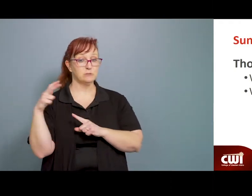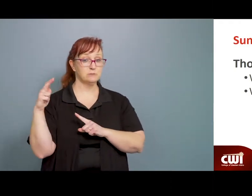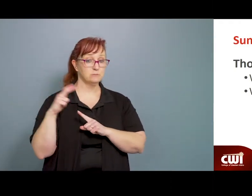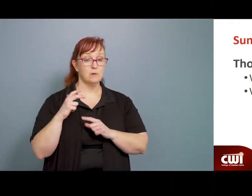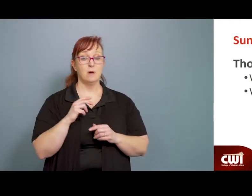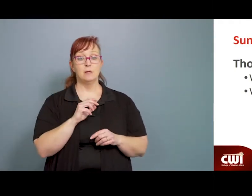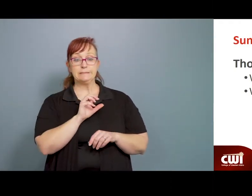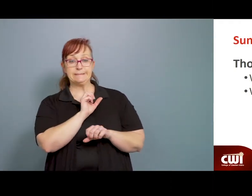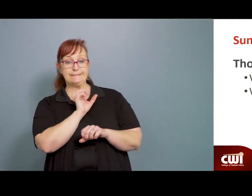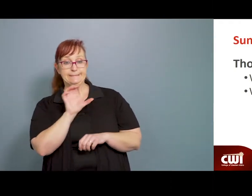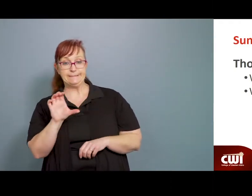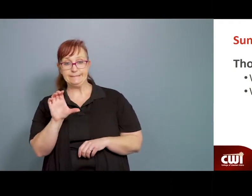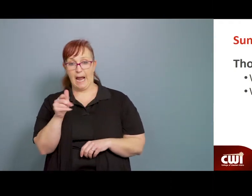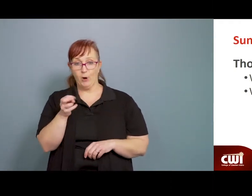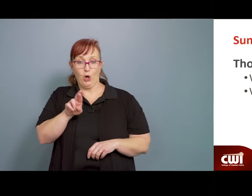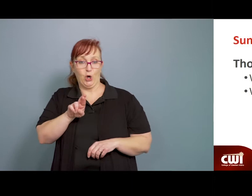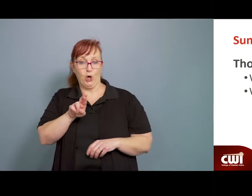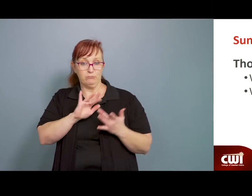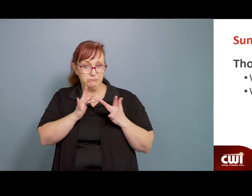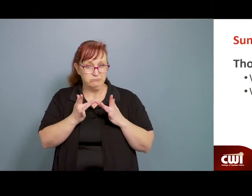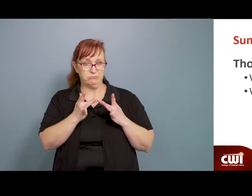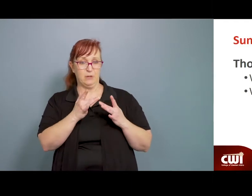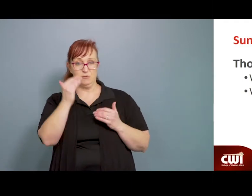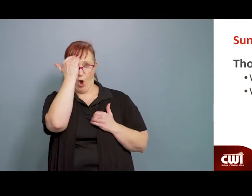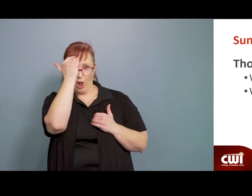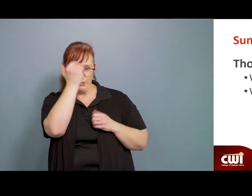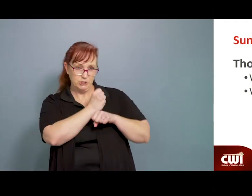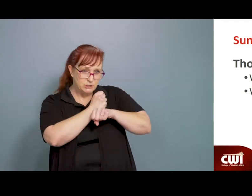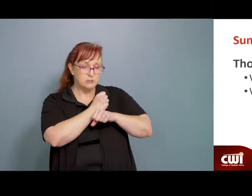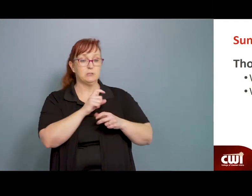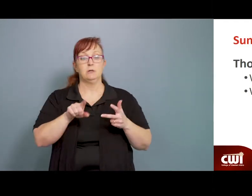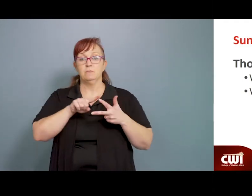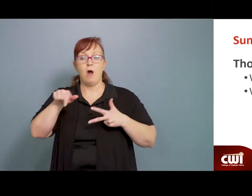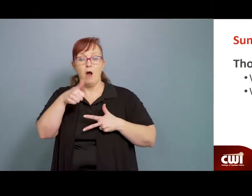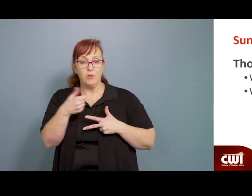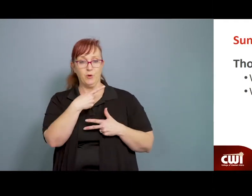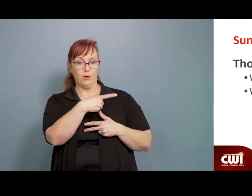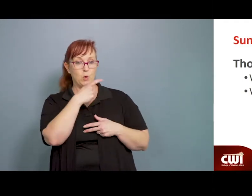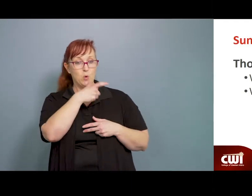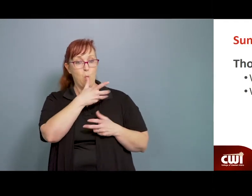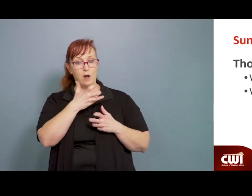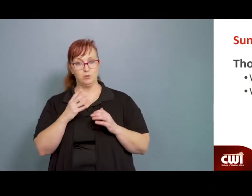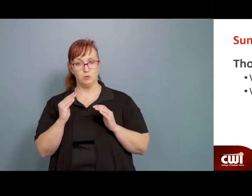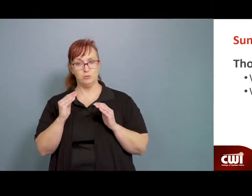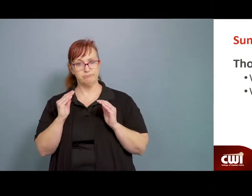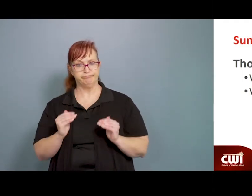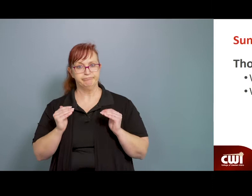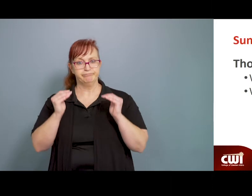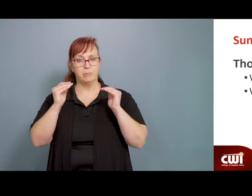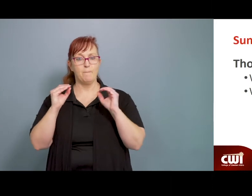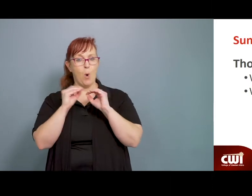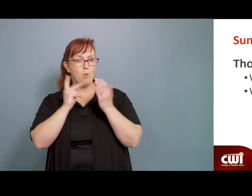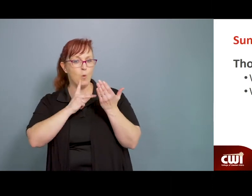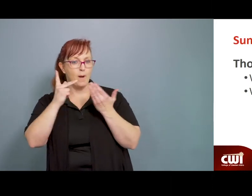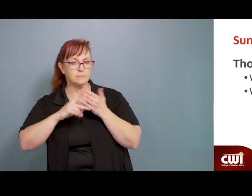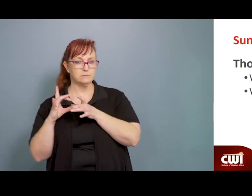number two, ongoing certification for individuals who are in cybersecurity. So those are just a couple